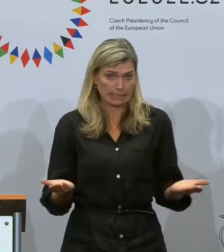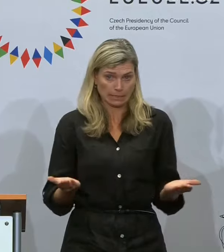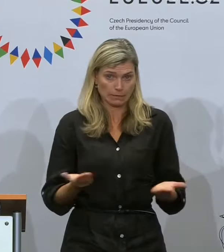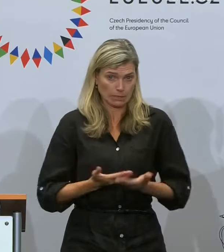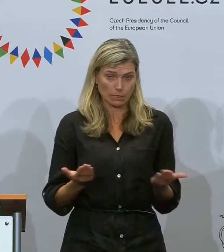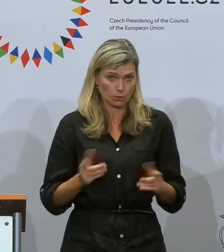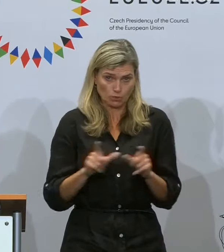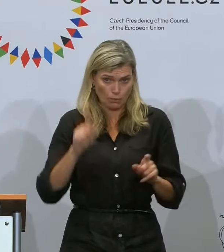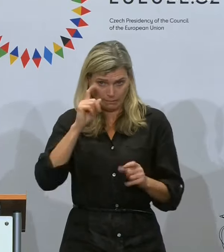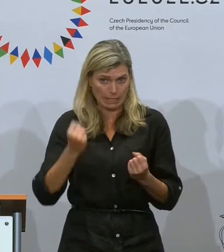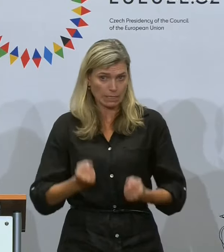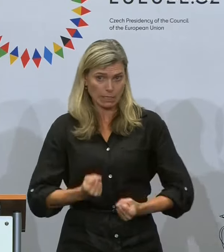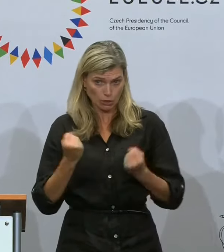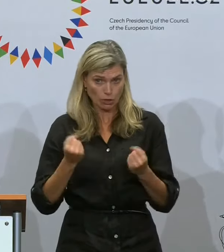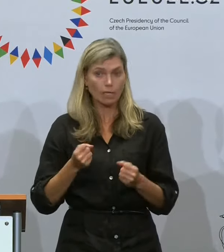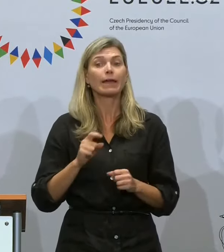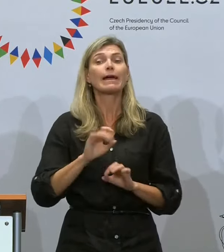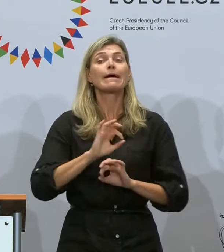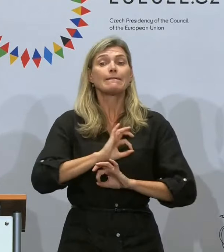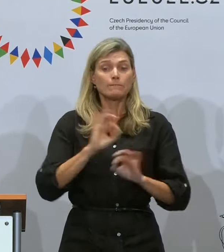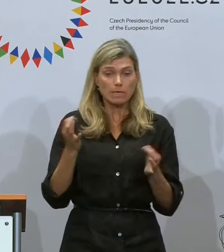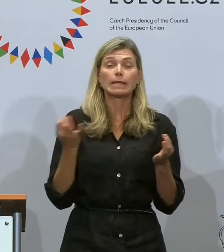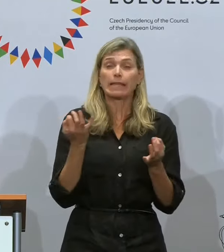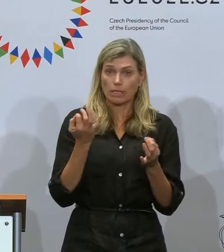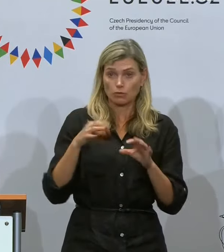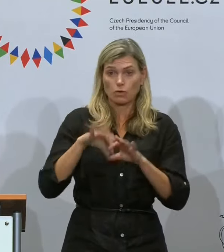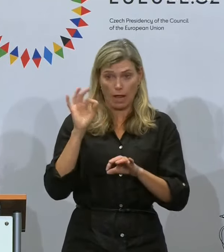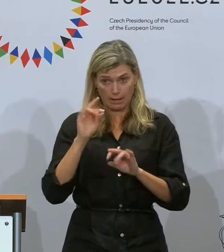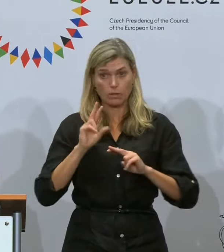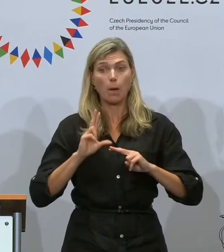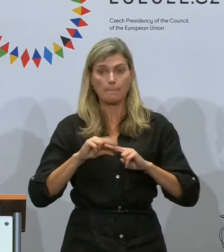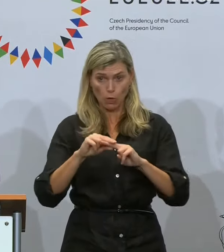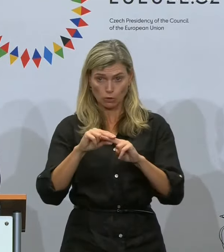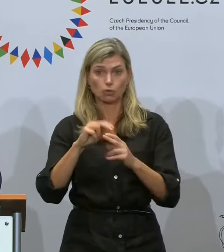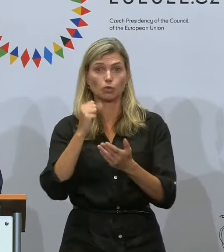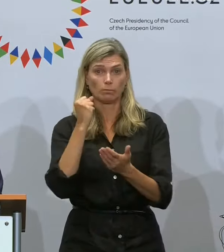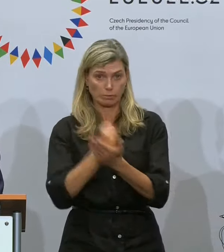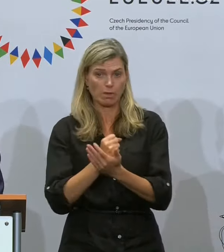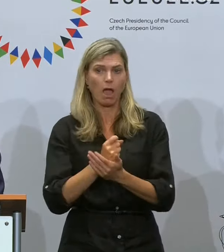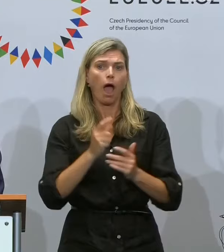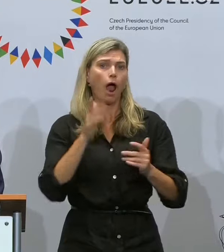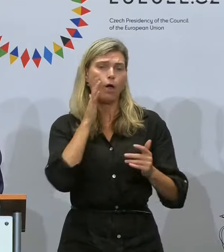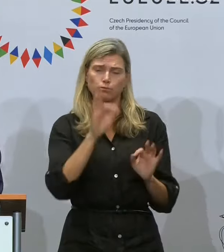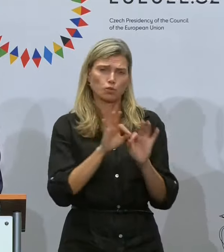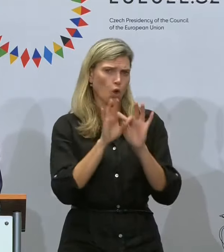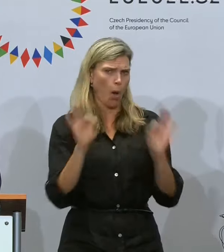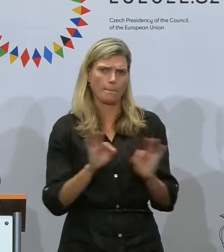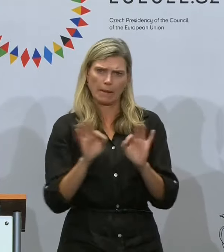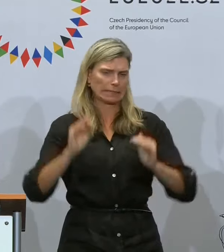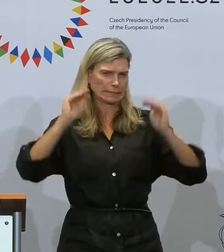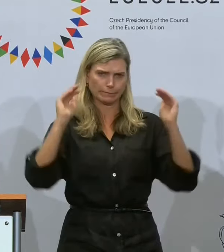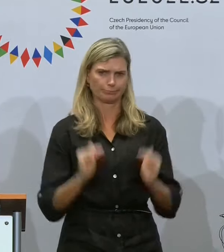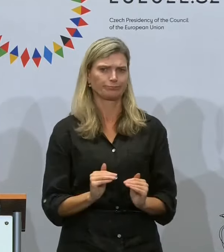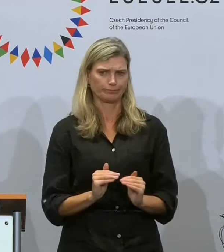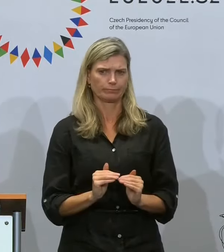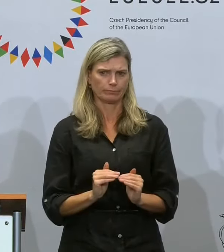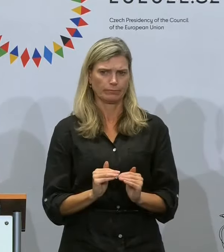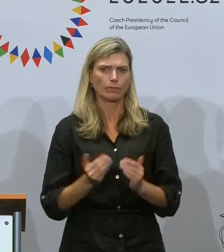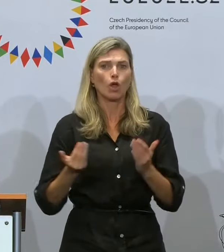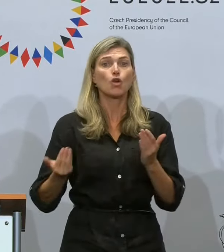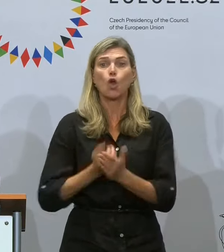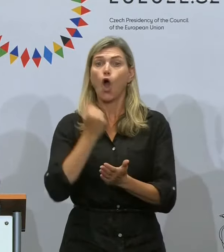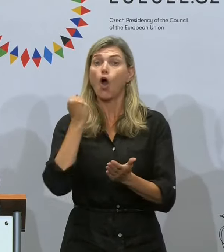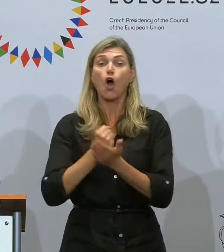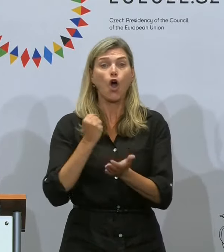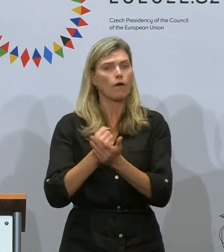possible to get visas, but in a much reduced number. This with respect to the new visas. With respect to the border